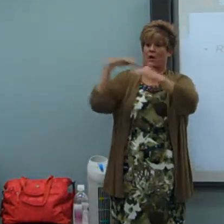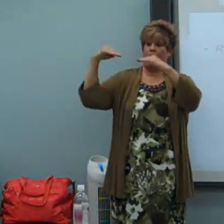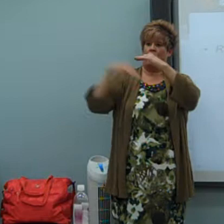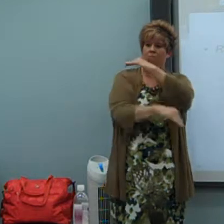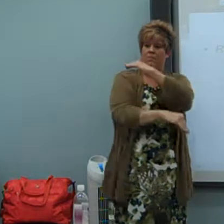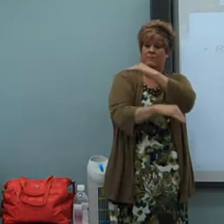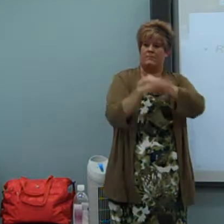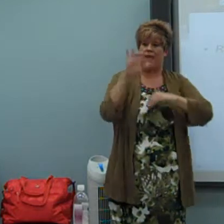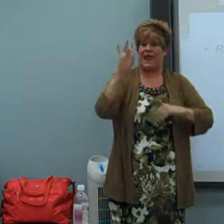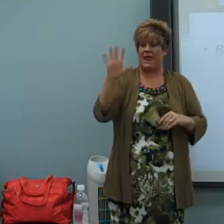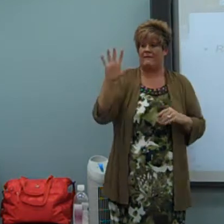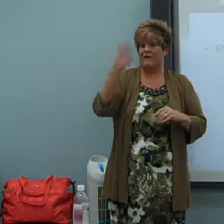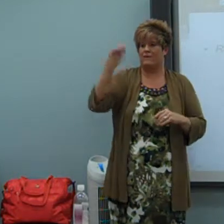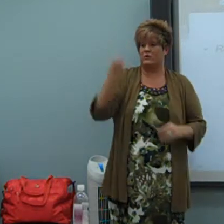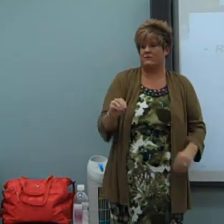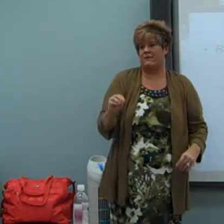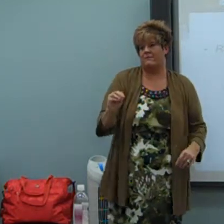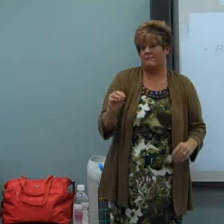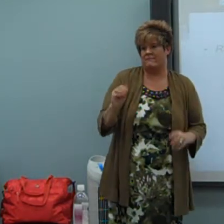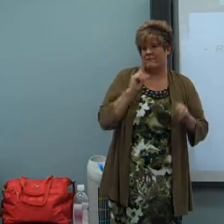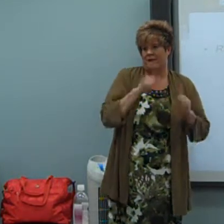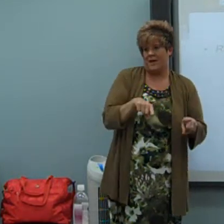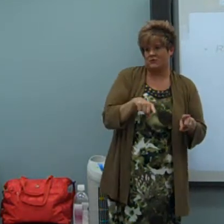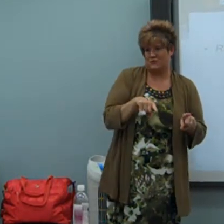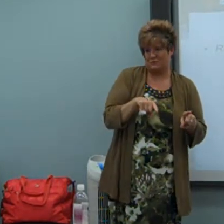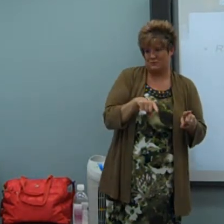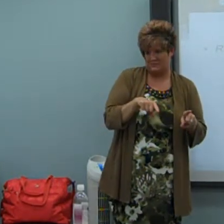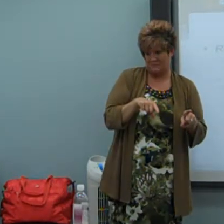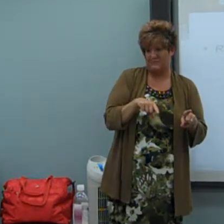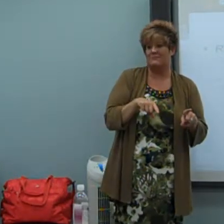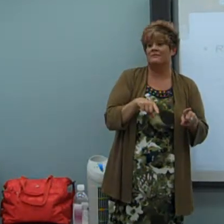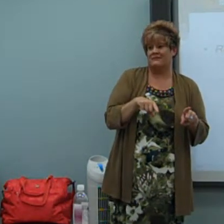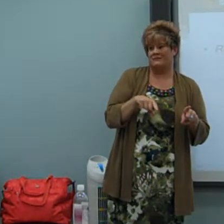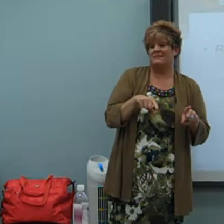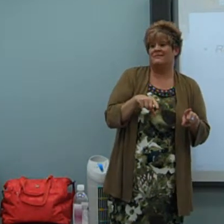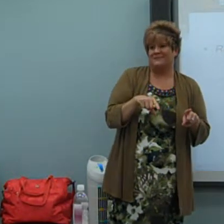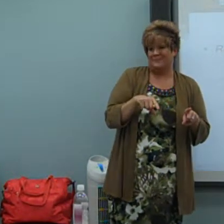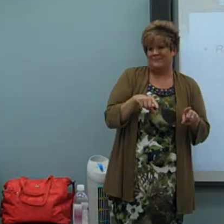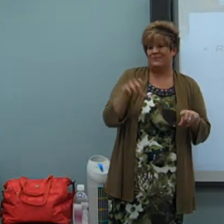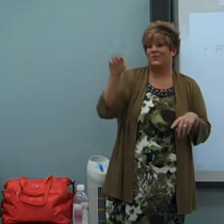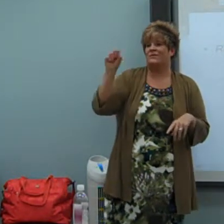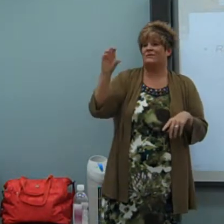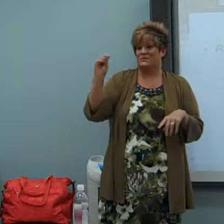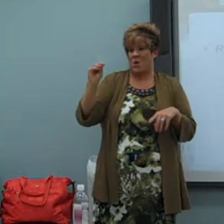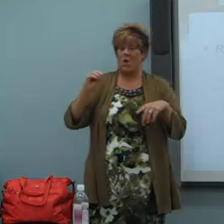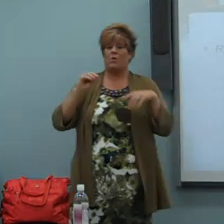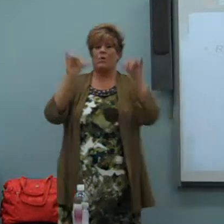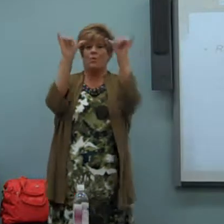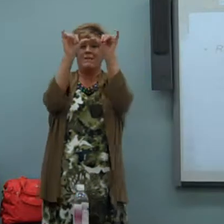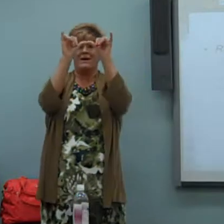until they are online and they are connected. But we have to reach that 85% of answering rate to get paid for that